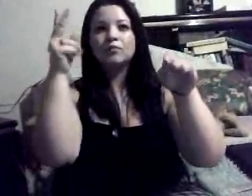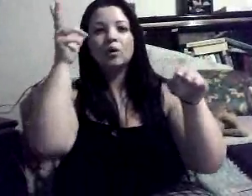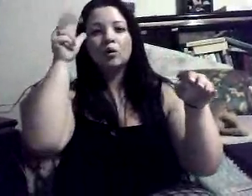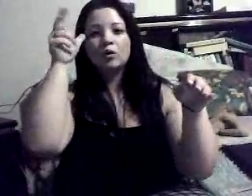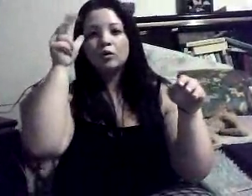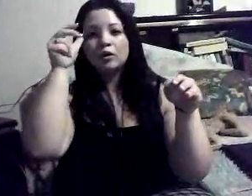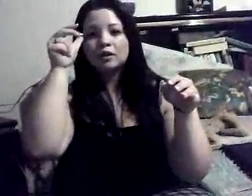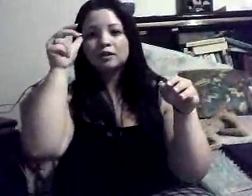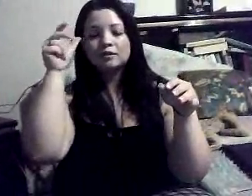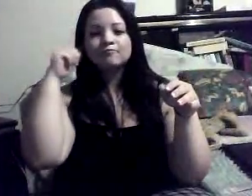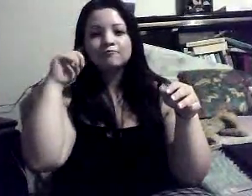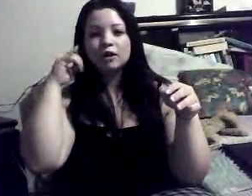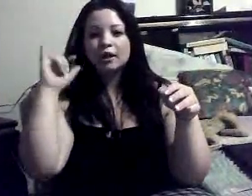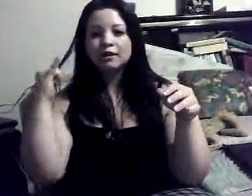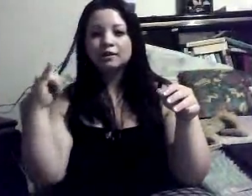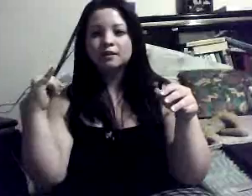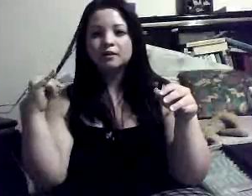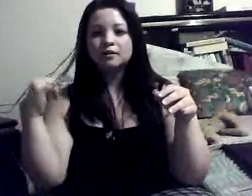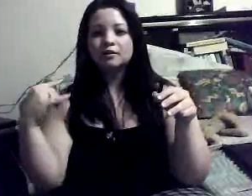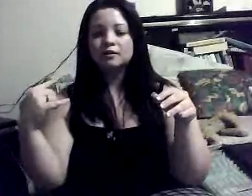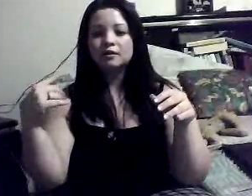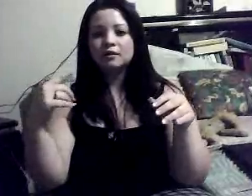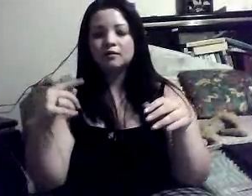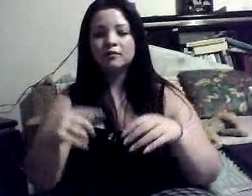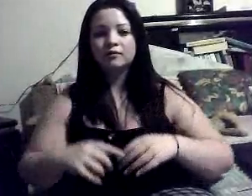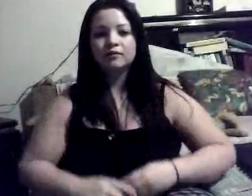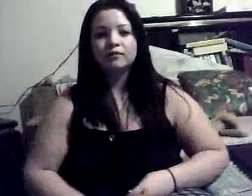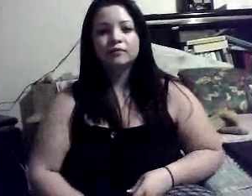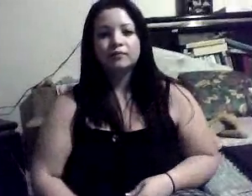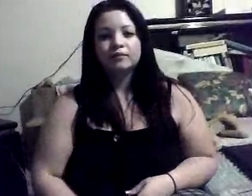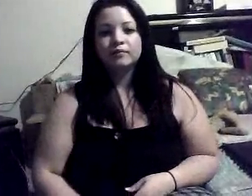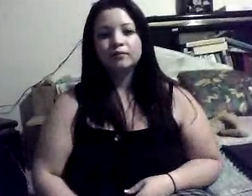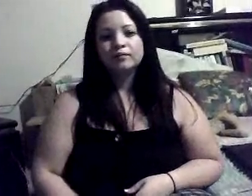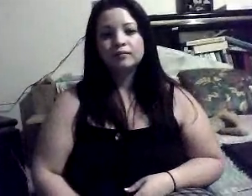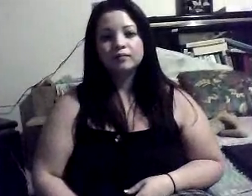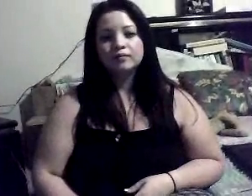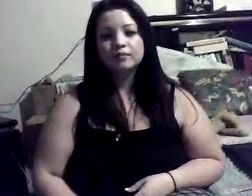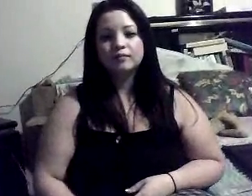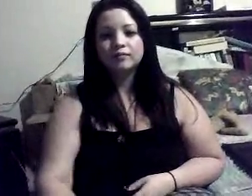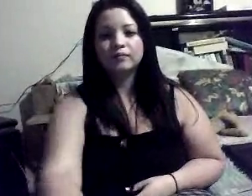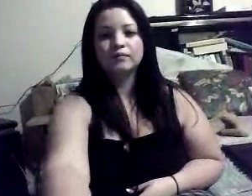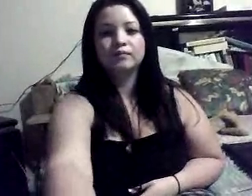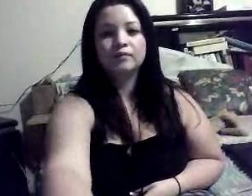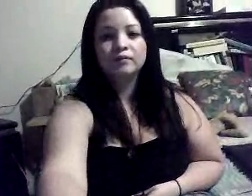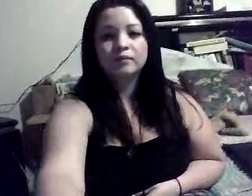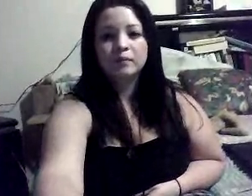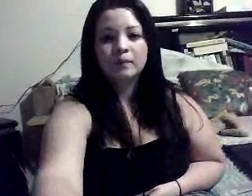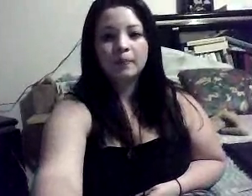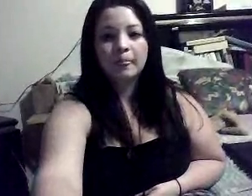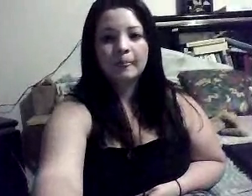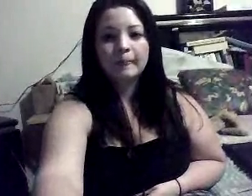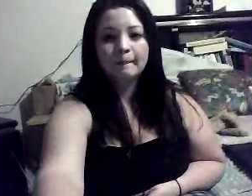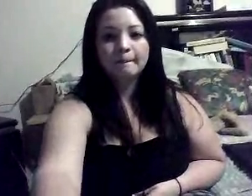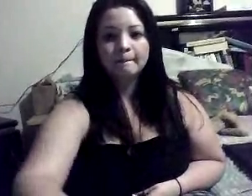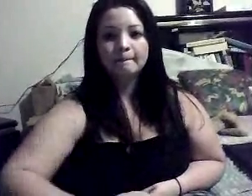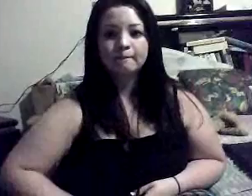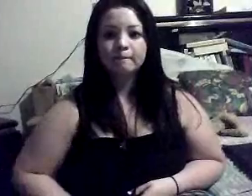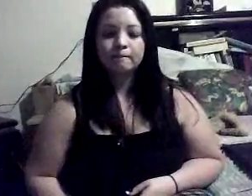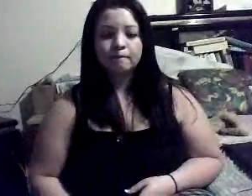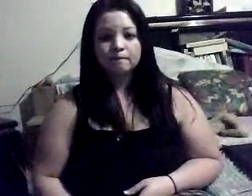These adorn the mantelpiece with many brass candlesticks, miners' lamps from the old coal mines, and also